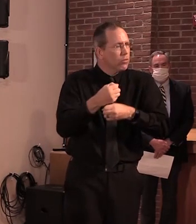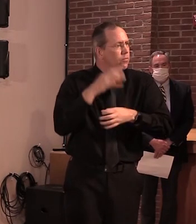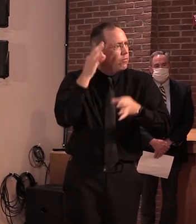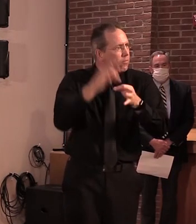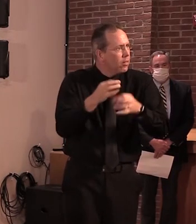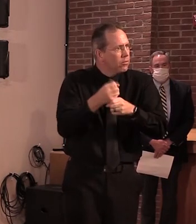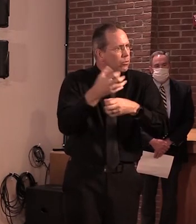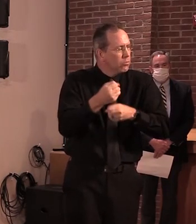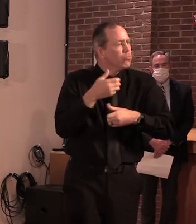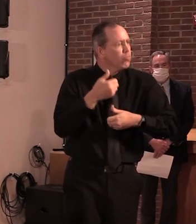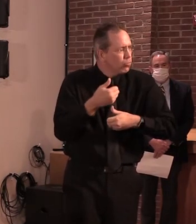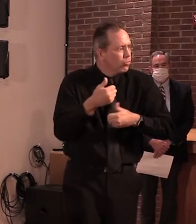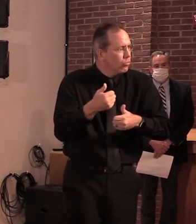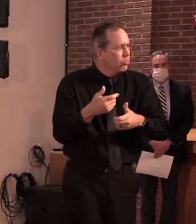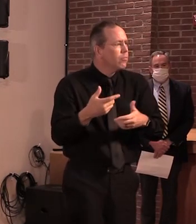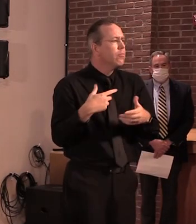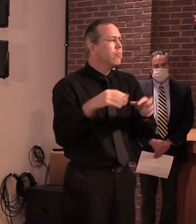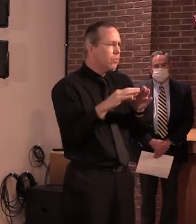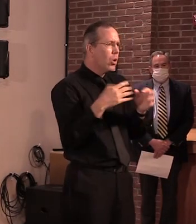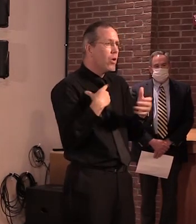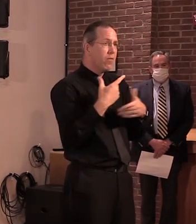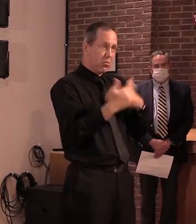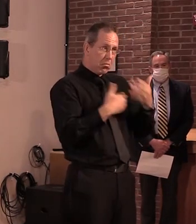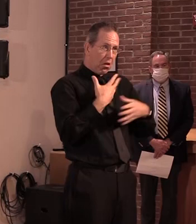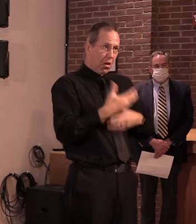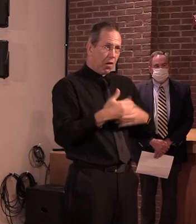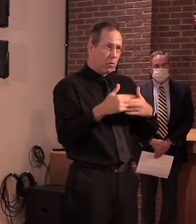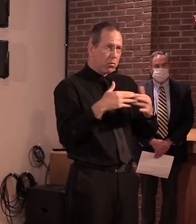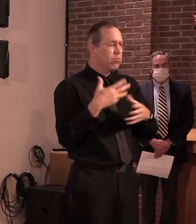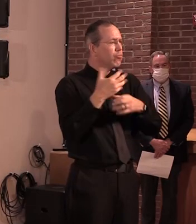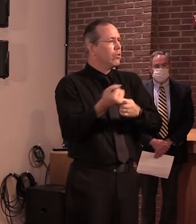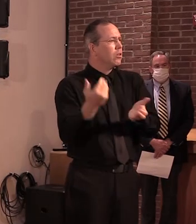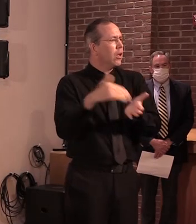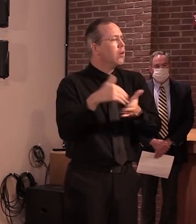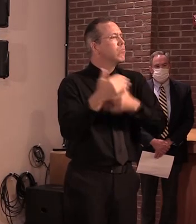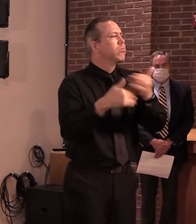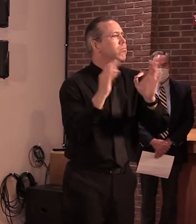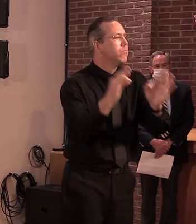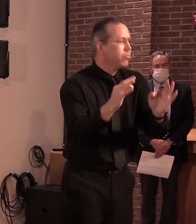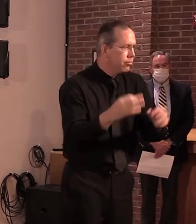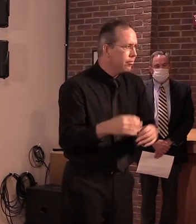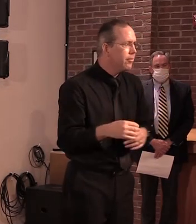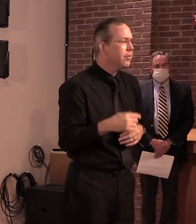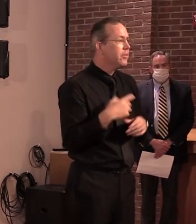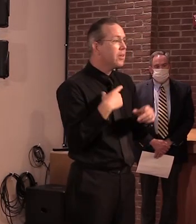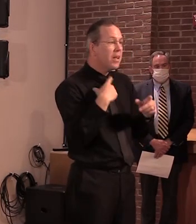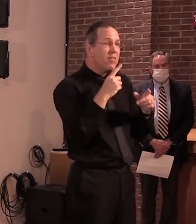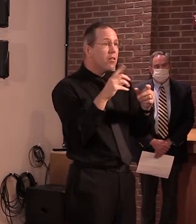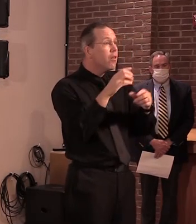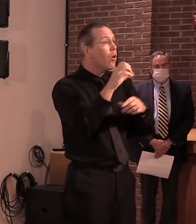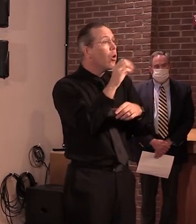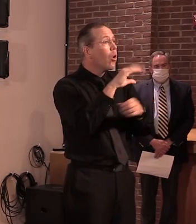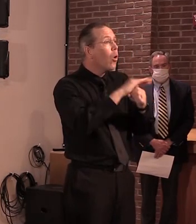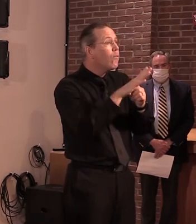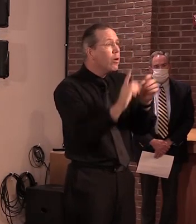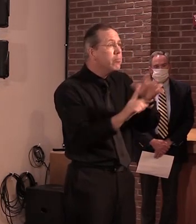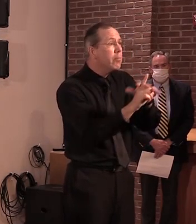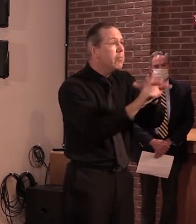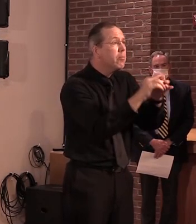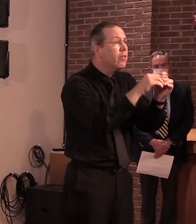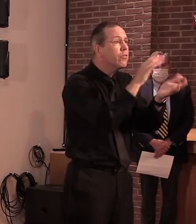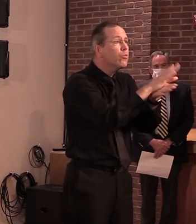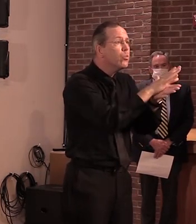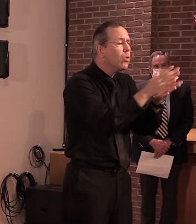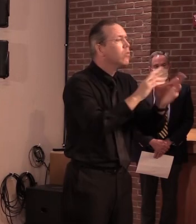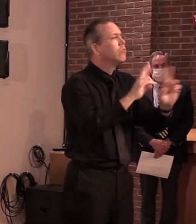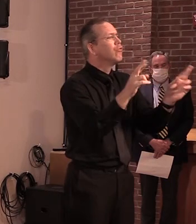instruction. Faith in our ability to contain clusters when they pop up is important too. That's why